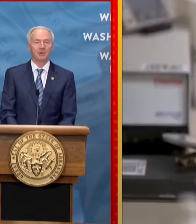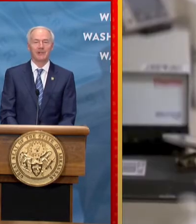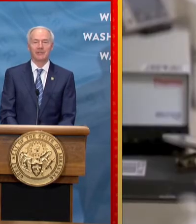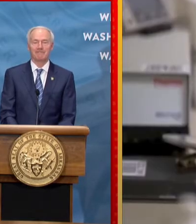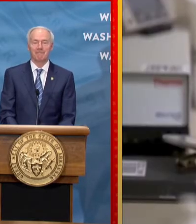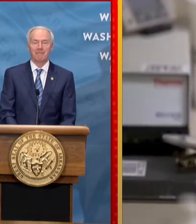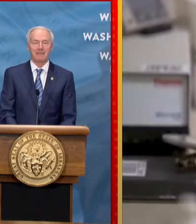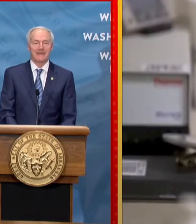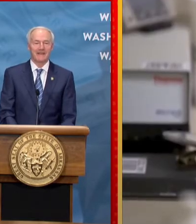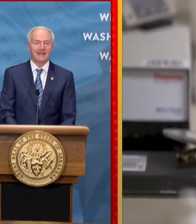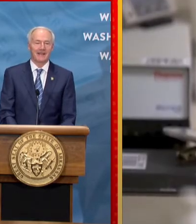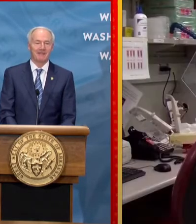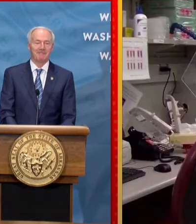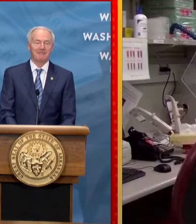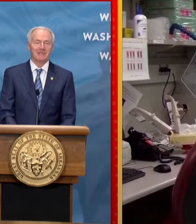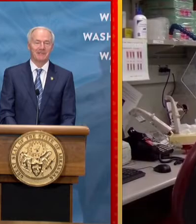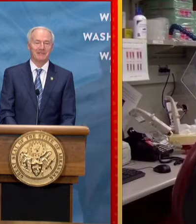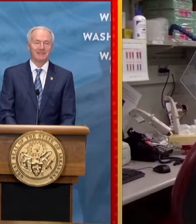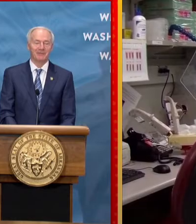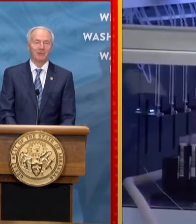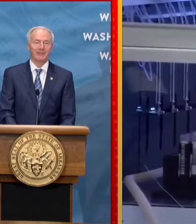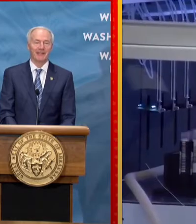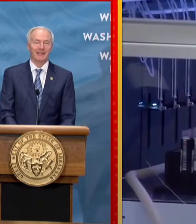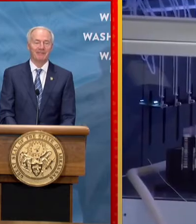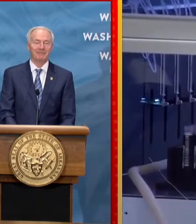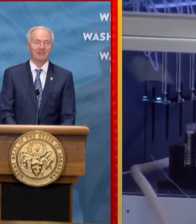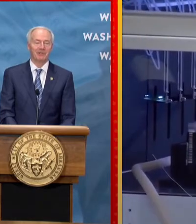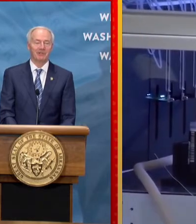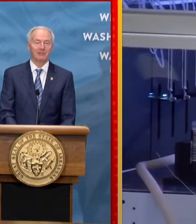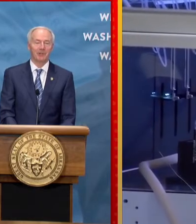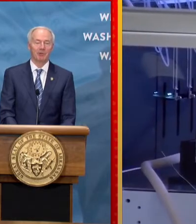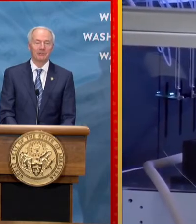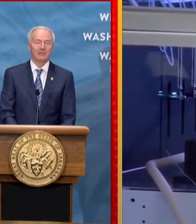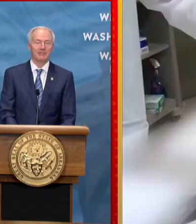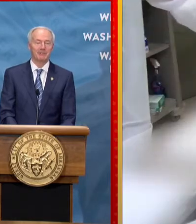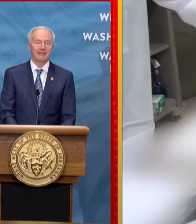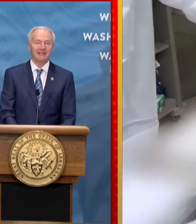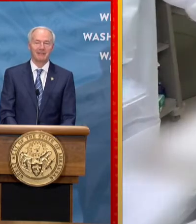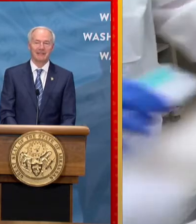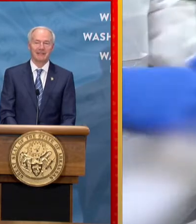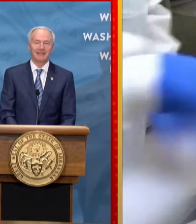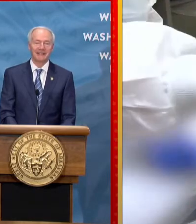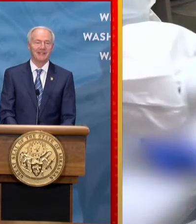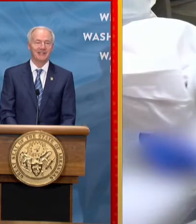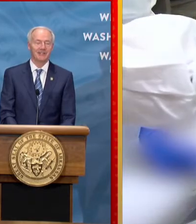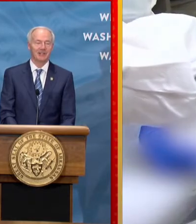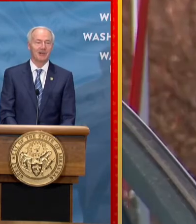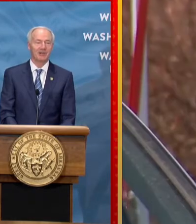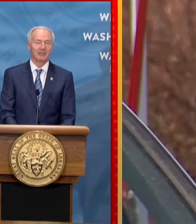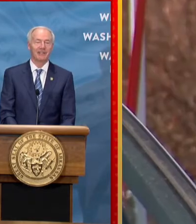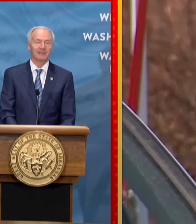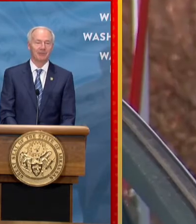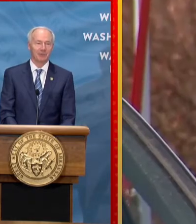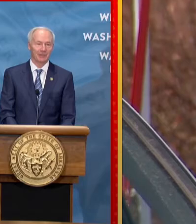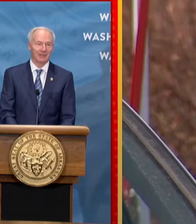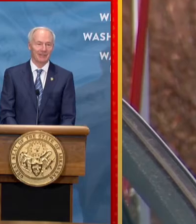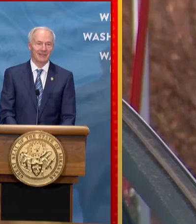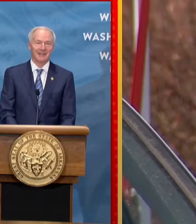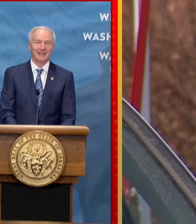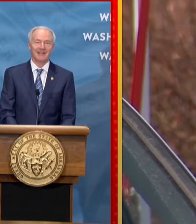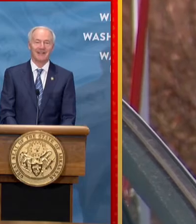first question, if there's one thing I've learned through the course of this pandemic, and that is it's hard to predict the